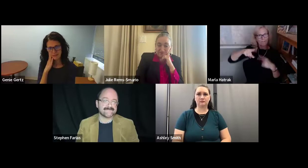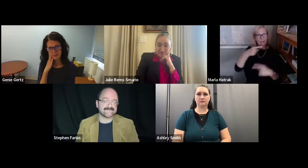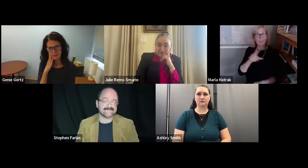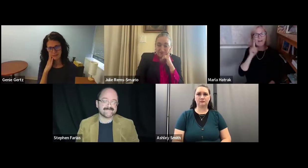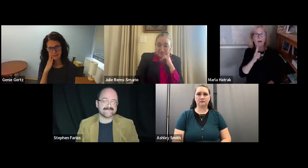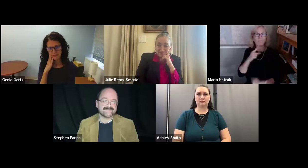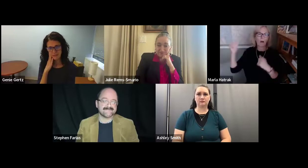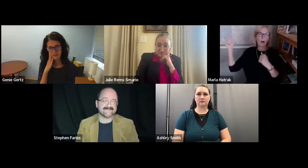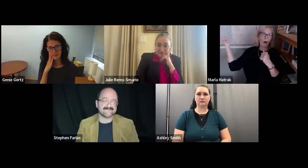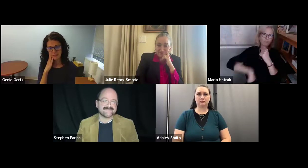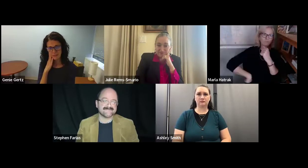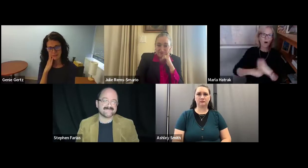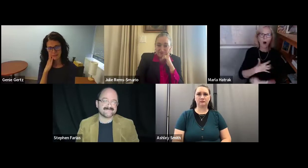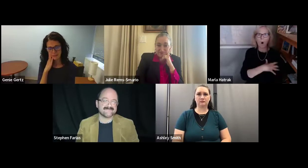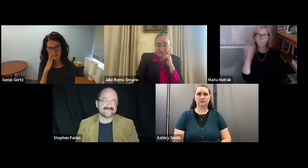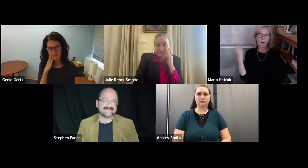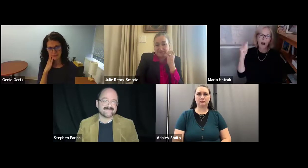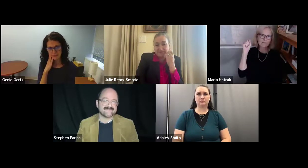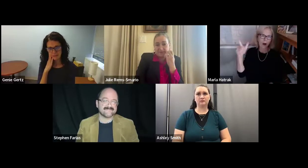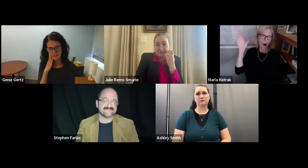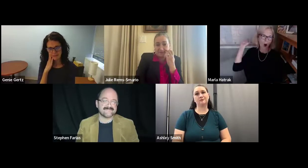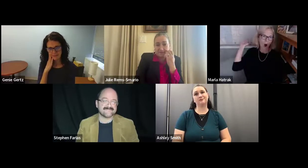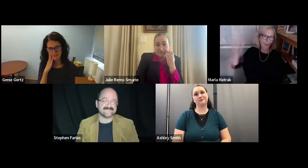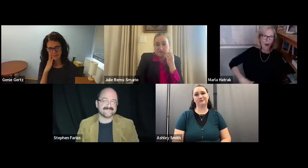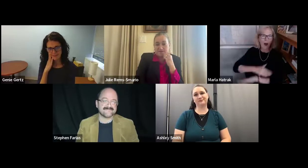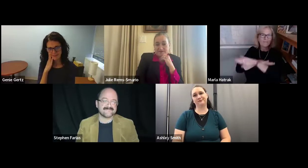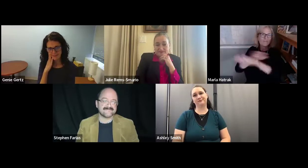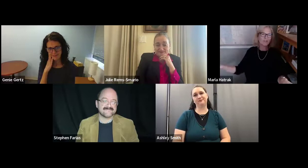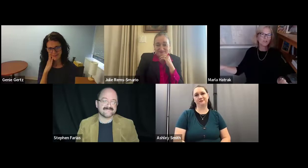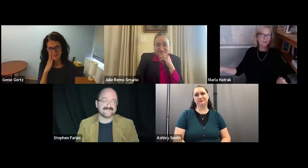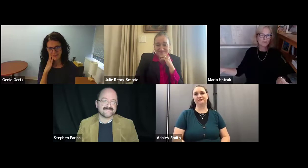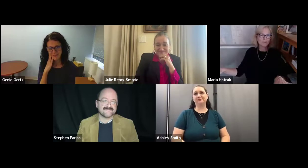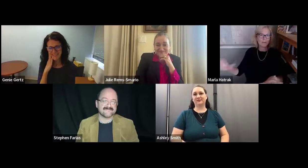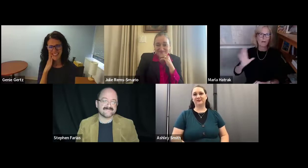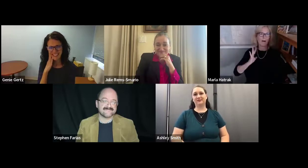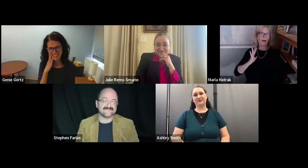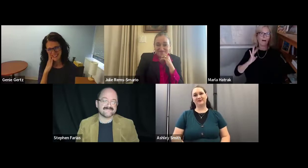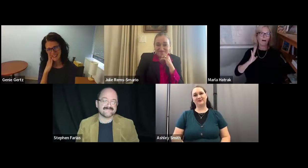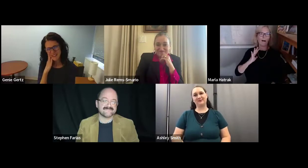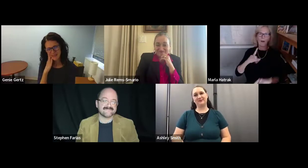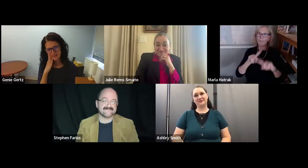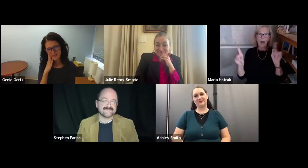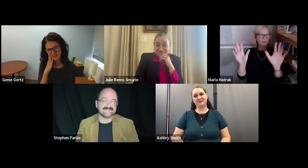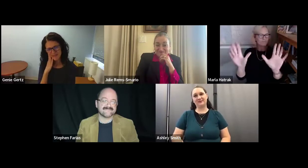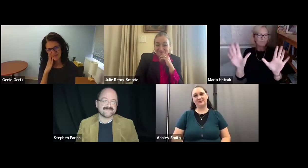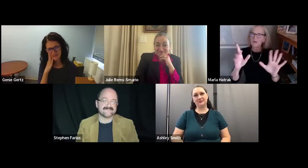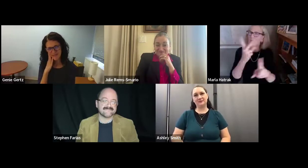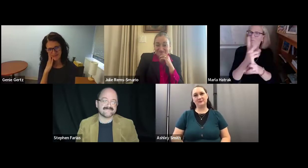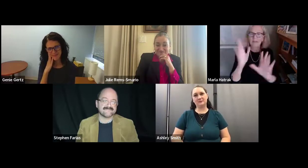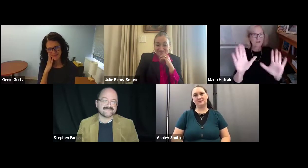identity, lack of a complete understanding in one language. They may not have ASL as a language, and they're also missing the